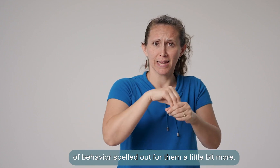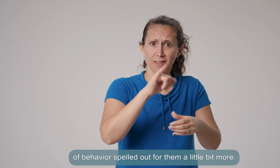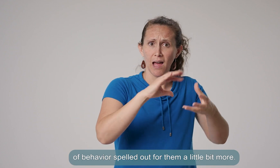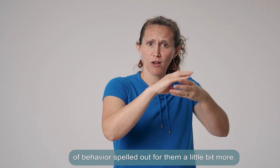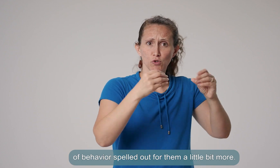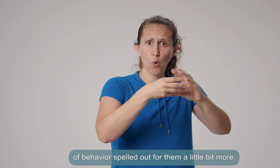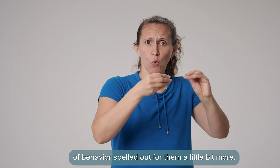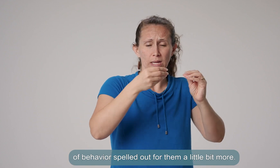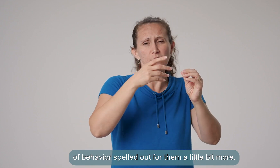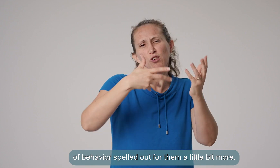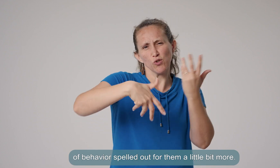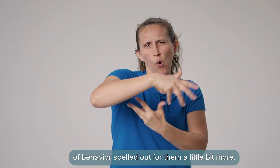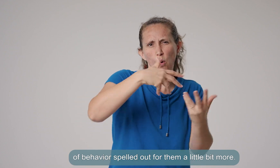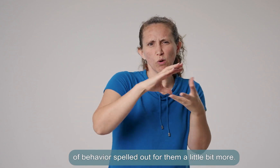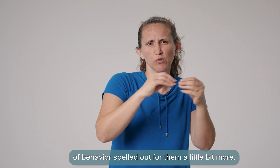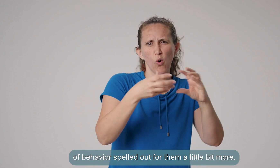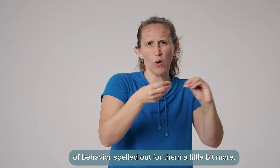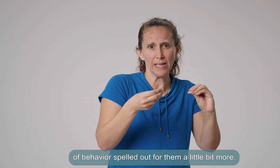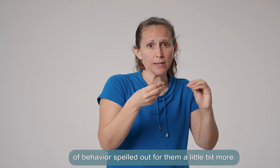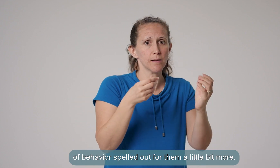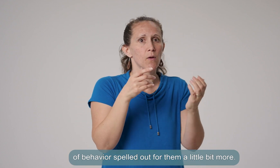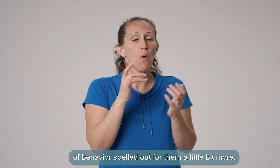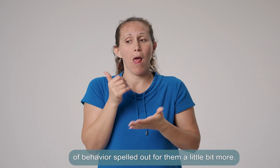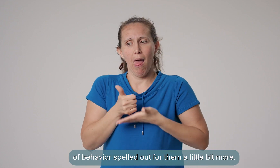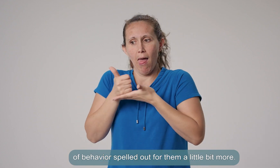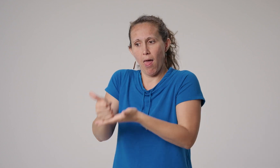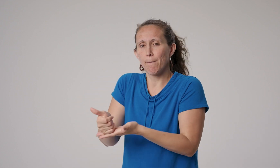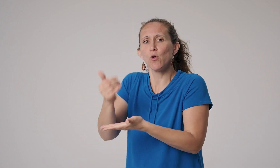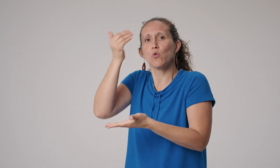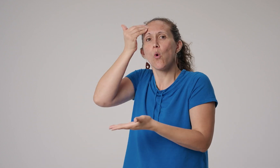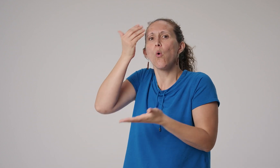of behavior spelled out for them a little bit more.